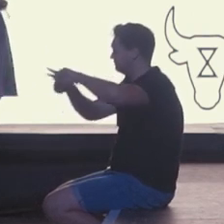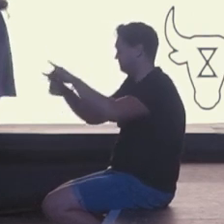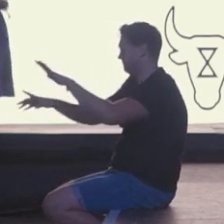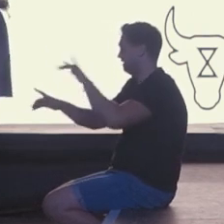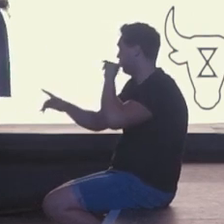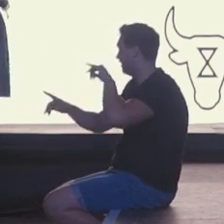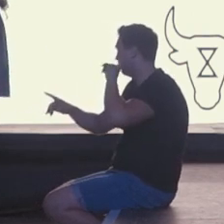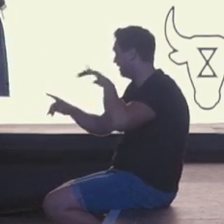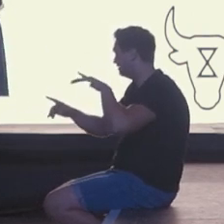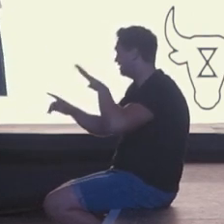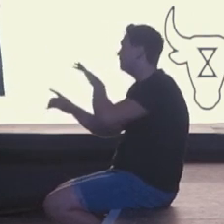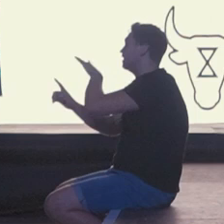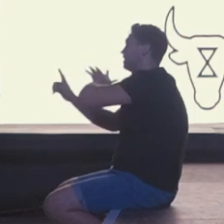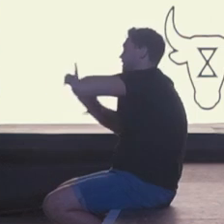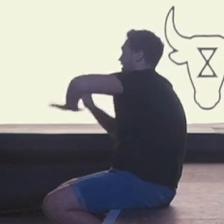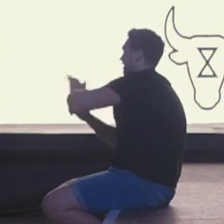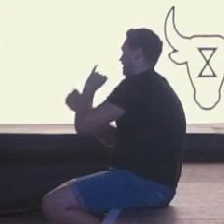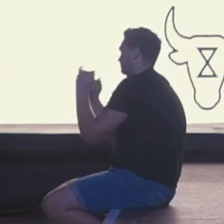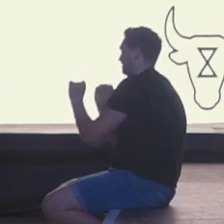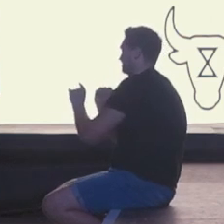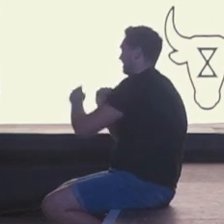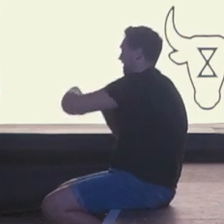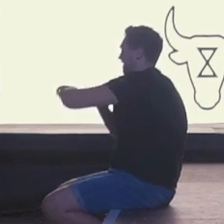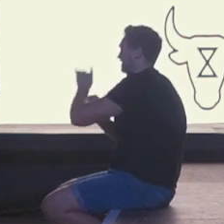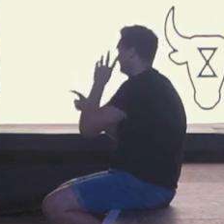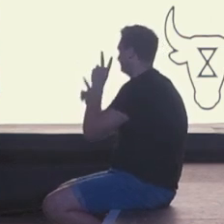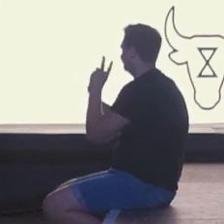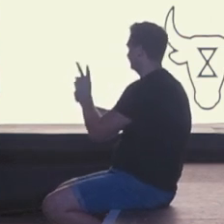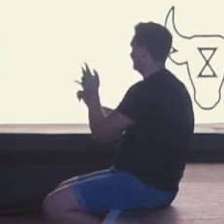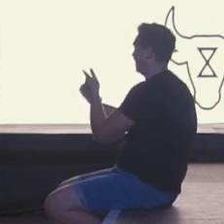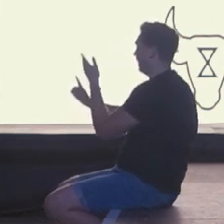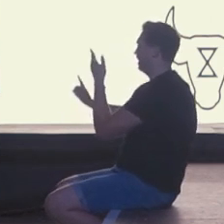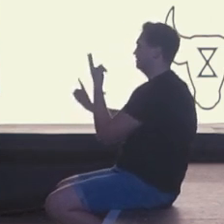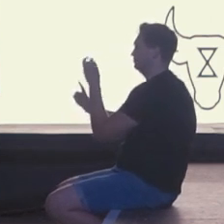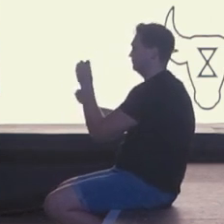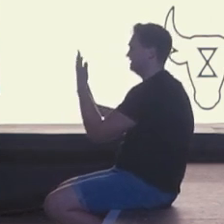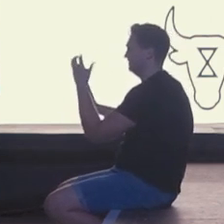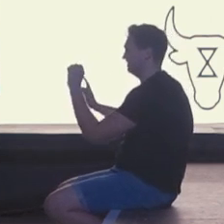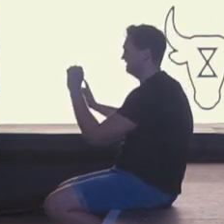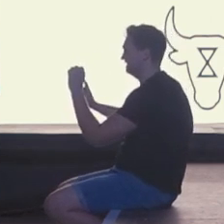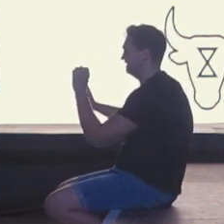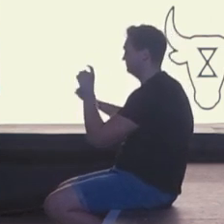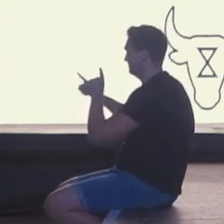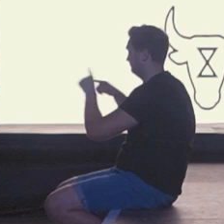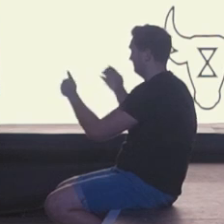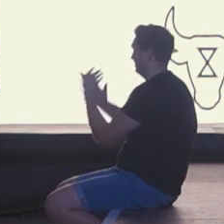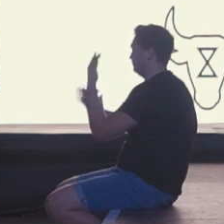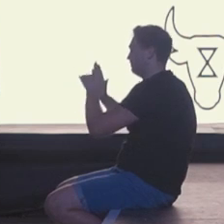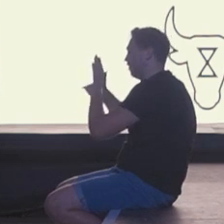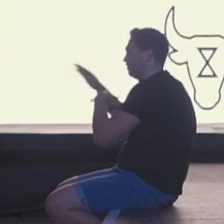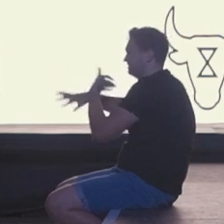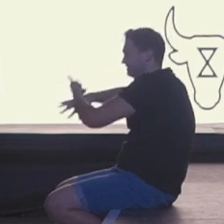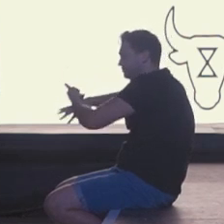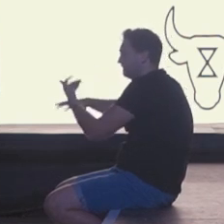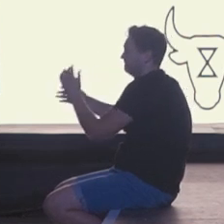fast. But in terms of the climate change, countries have committed to net zero by 2050. That almost definitely means